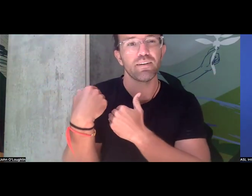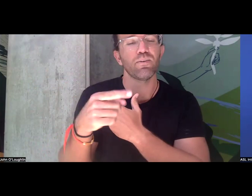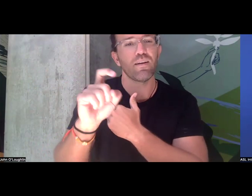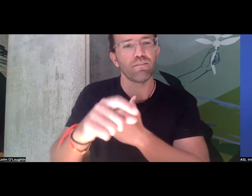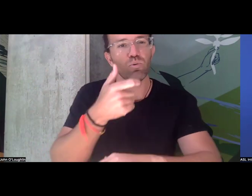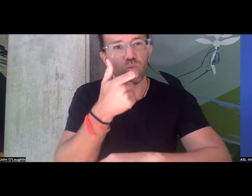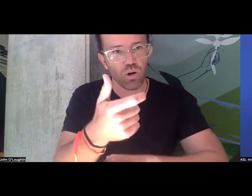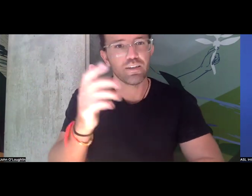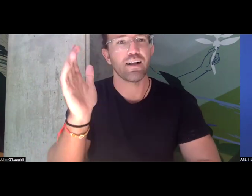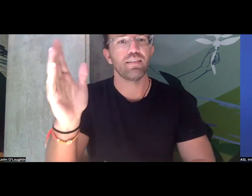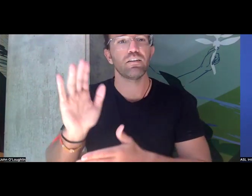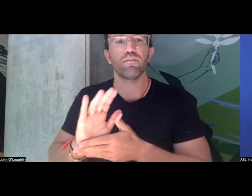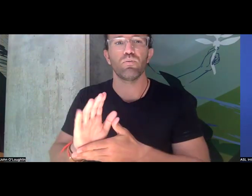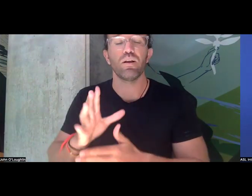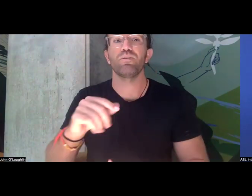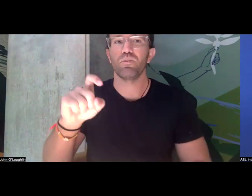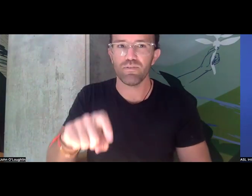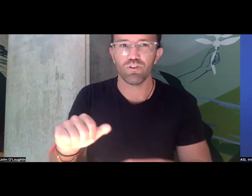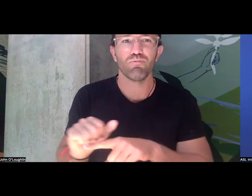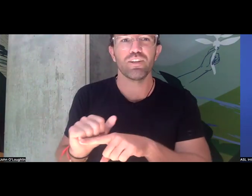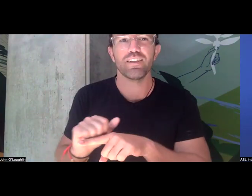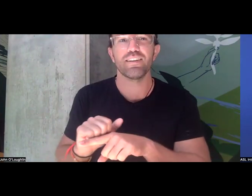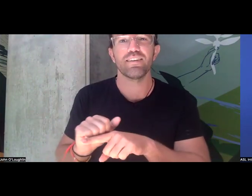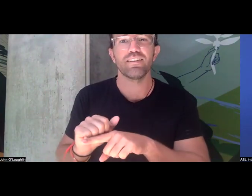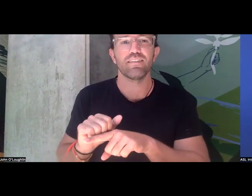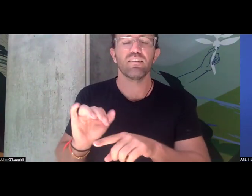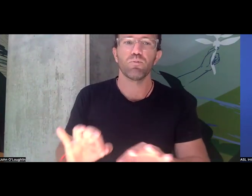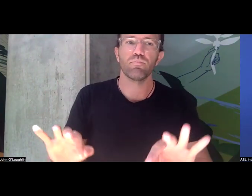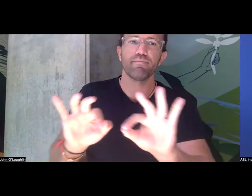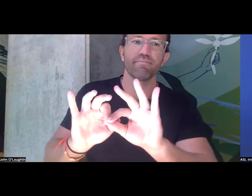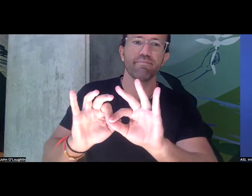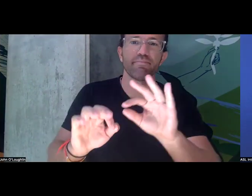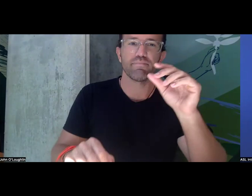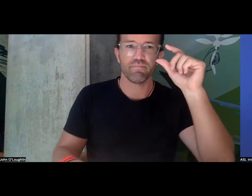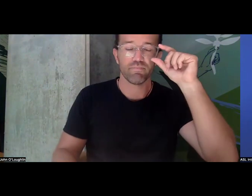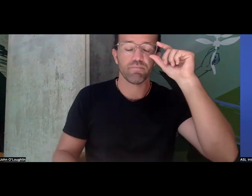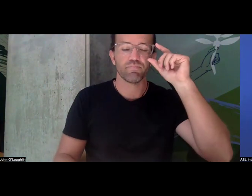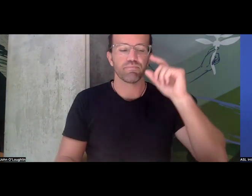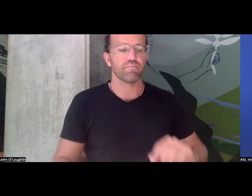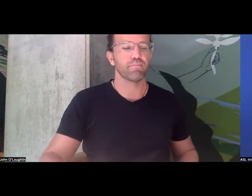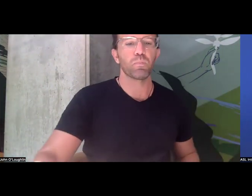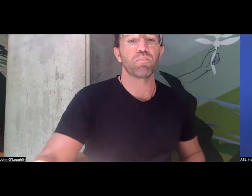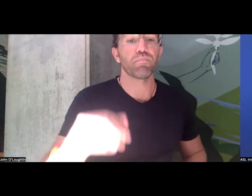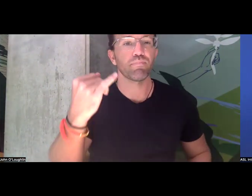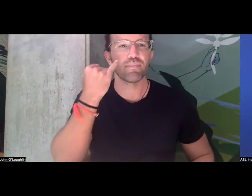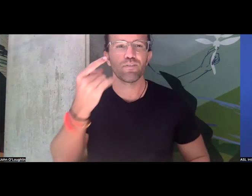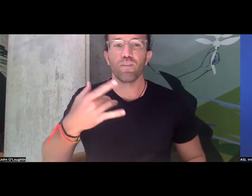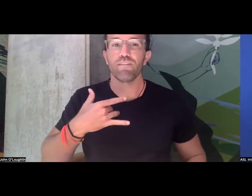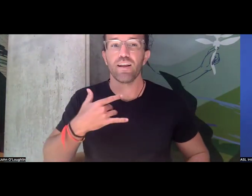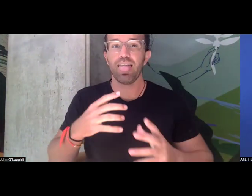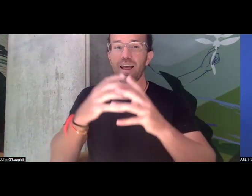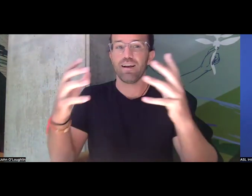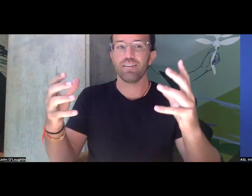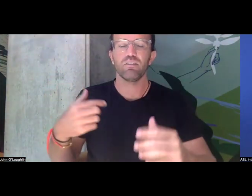but also it comes with that responsibility of having to watch the lectures, the modules, having to practice. It's really important and critical that you do